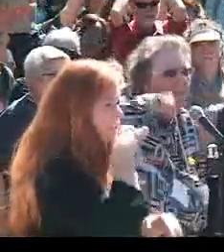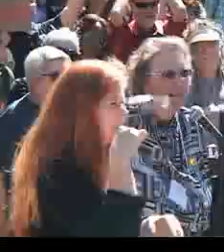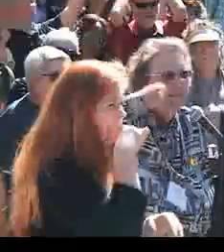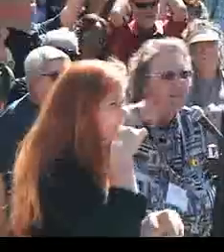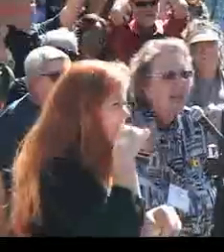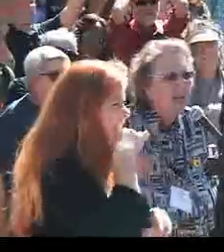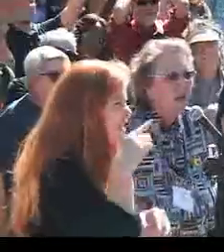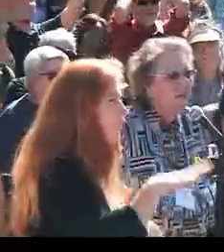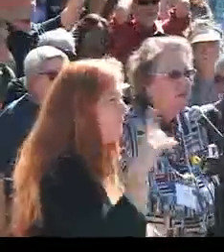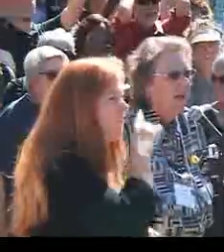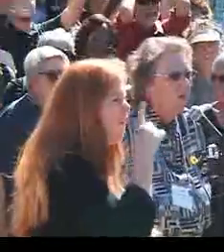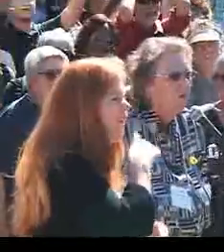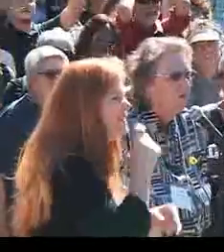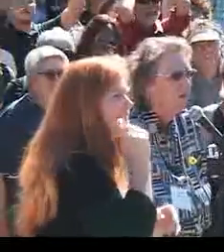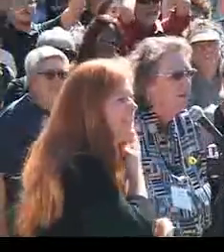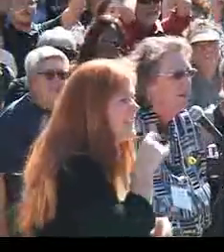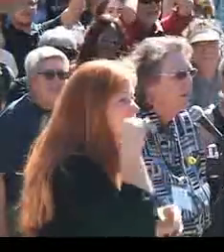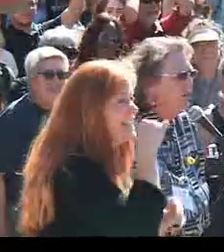dentures,